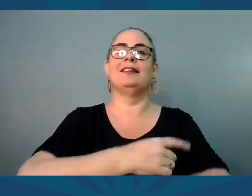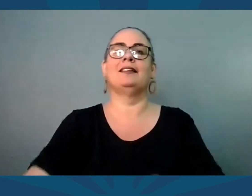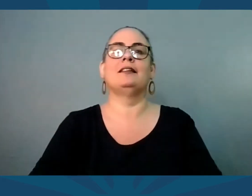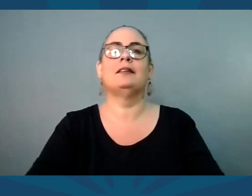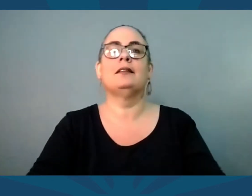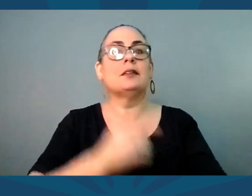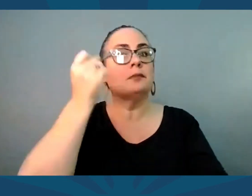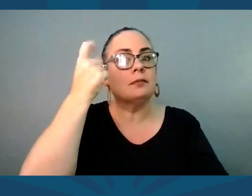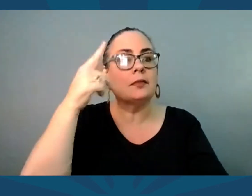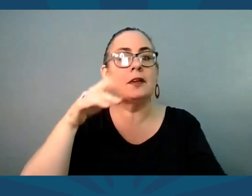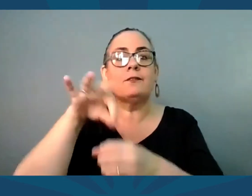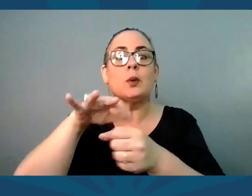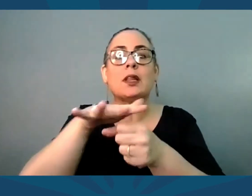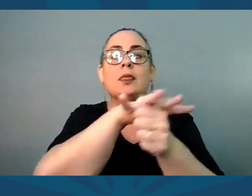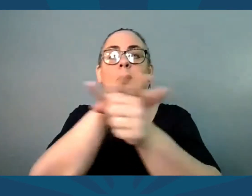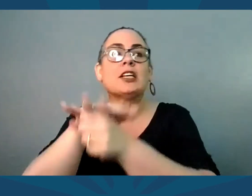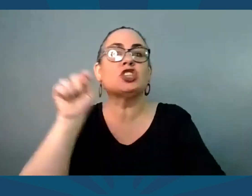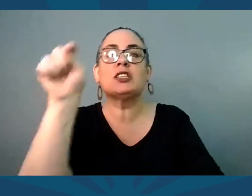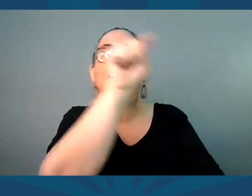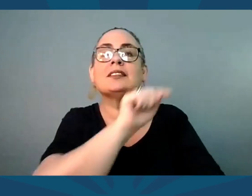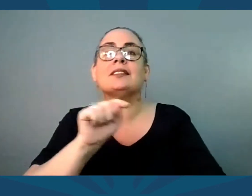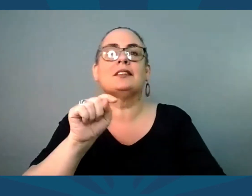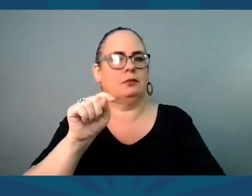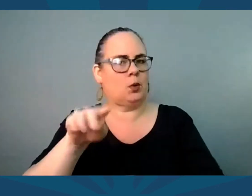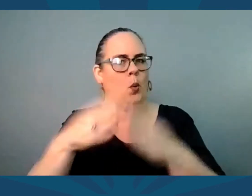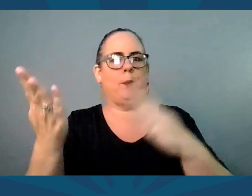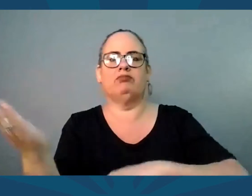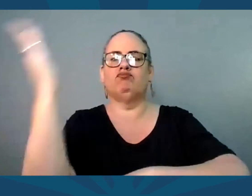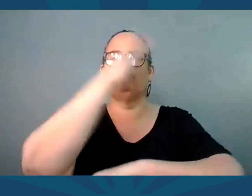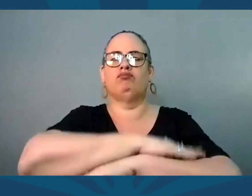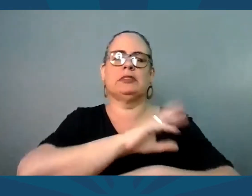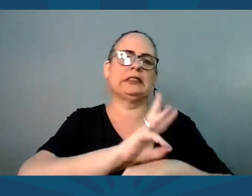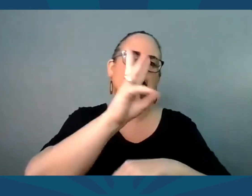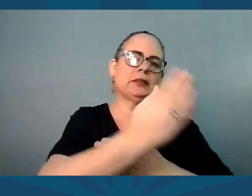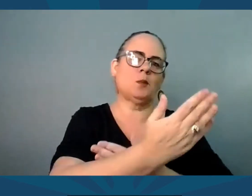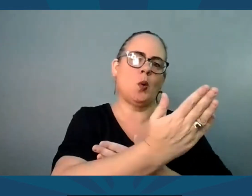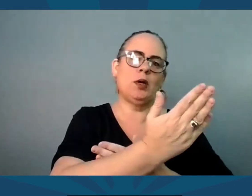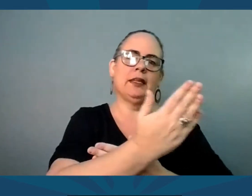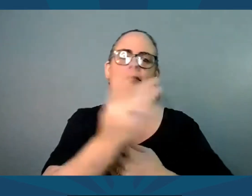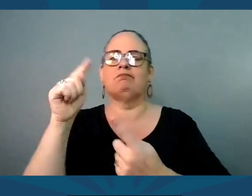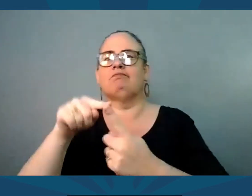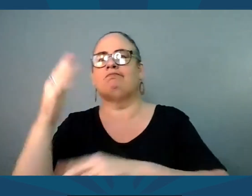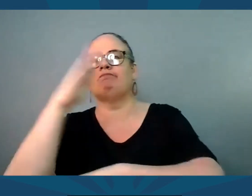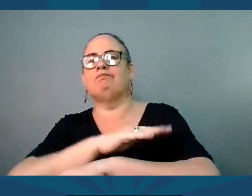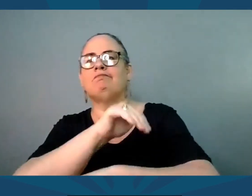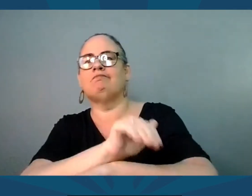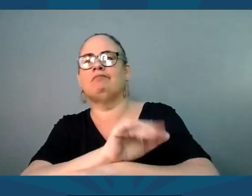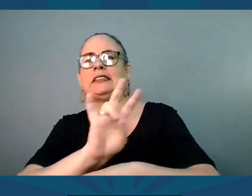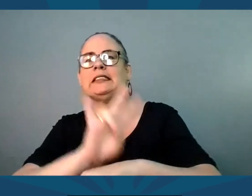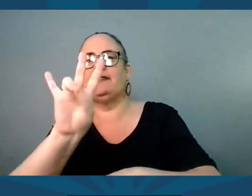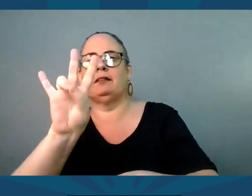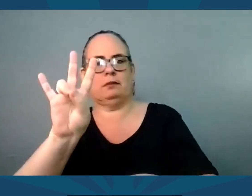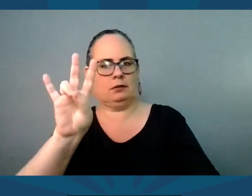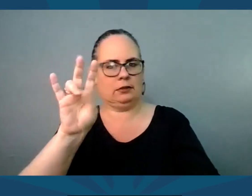Vote on Election Day. All voting locations will be open from 6 a.m. to